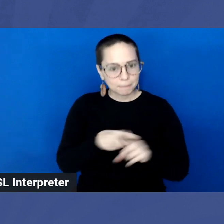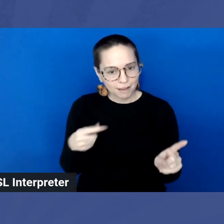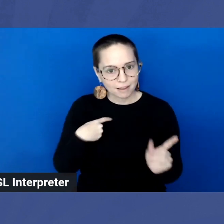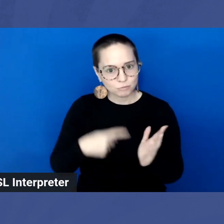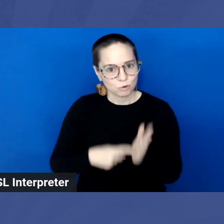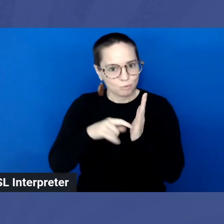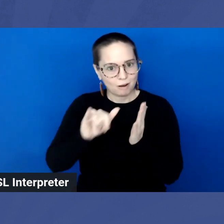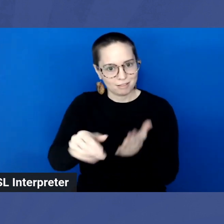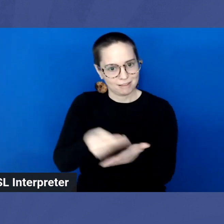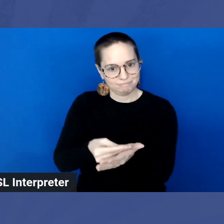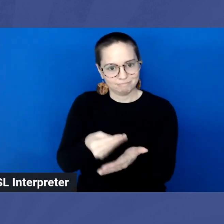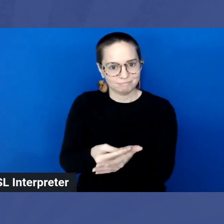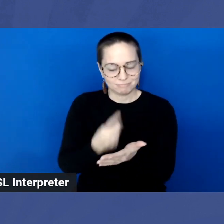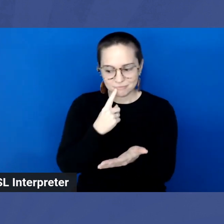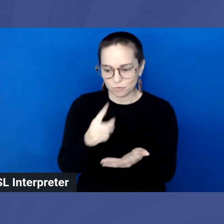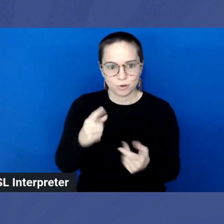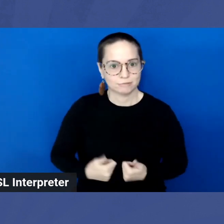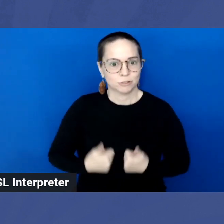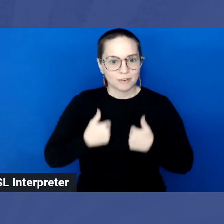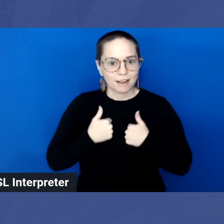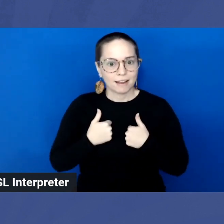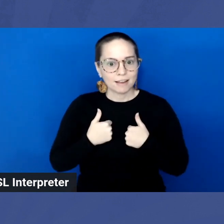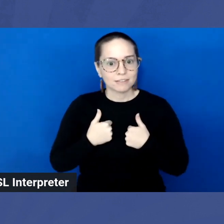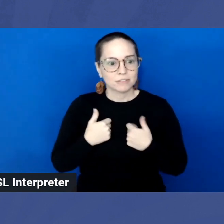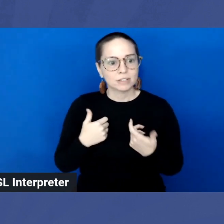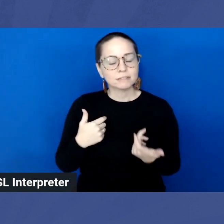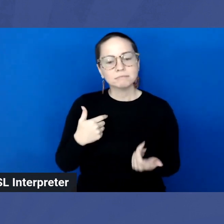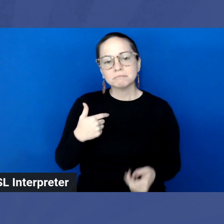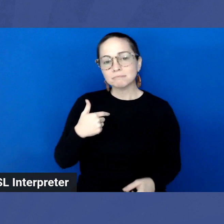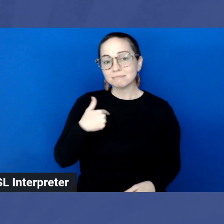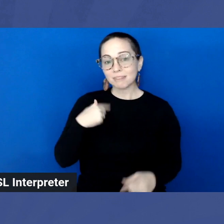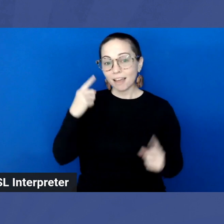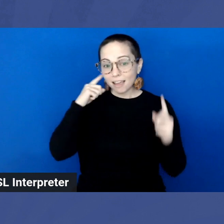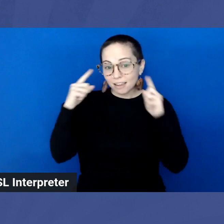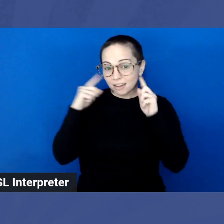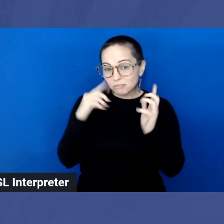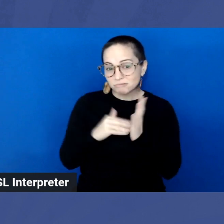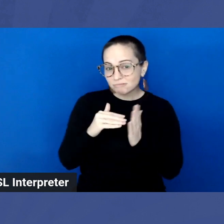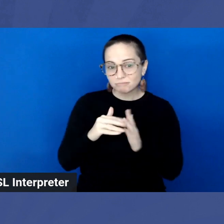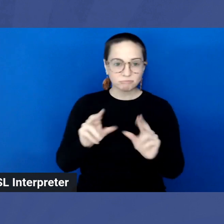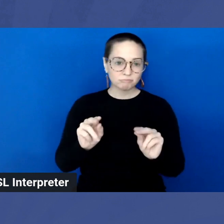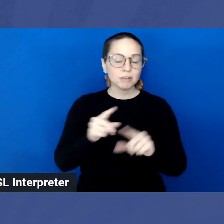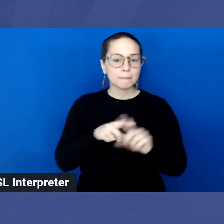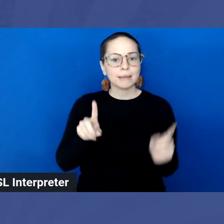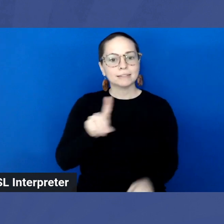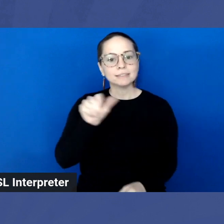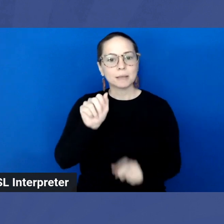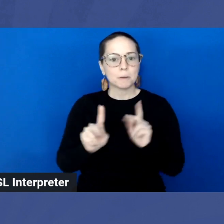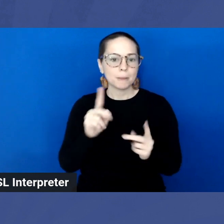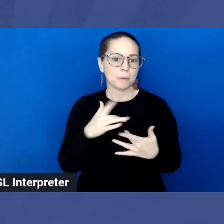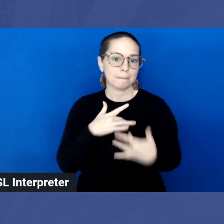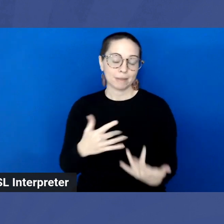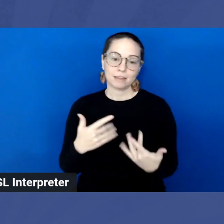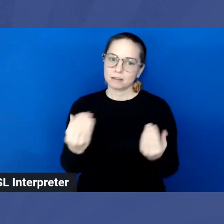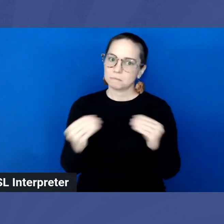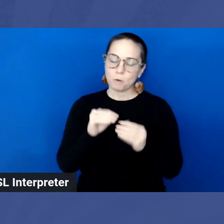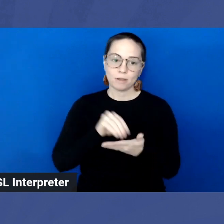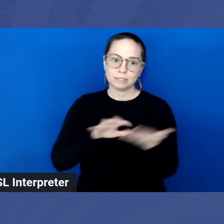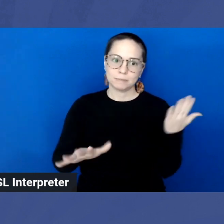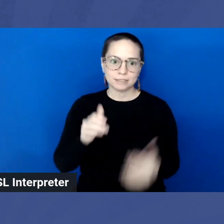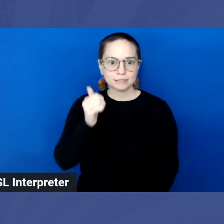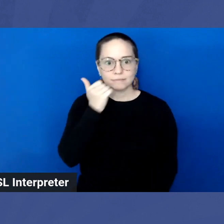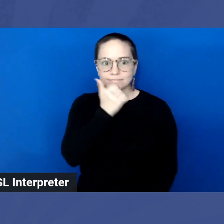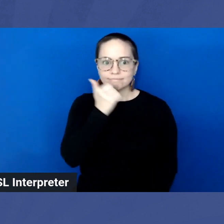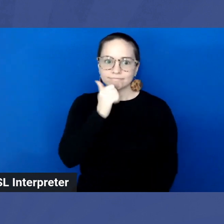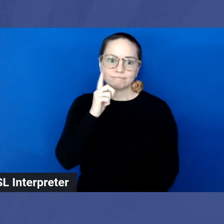survive. I've not seen it talked about often, but disabled folks often have a higher cost of living due to daily